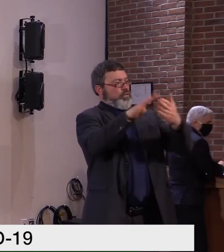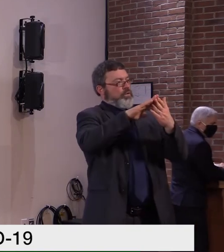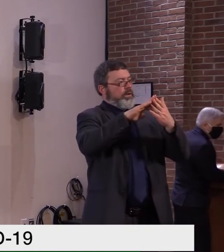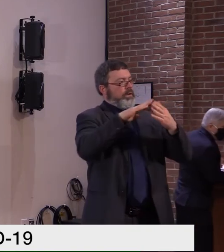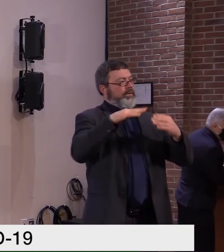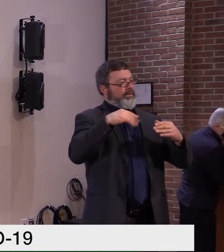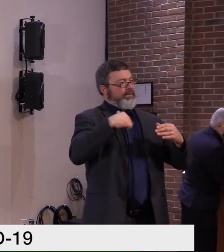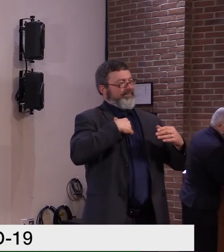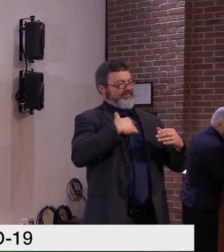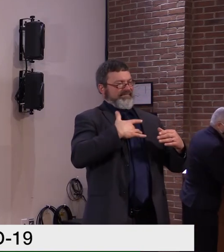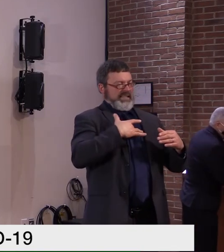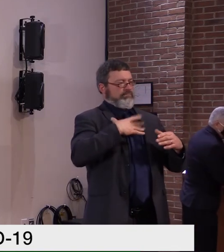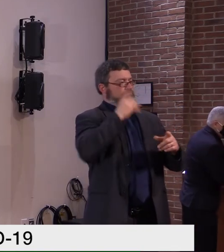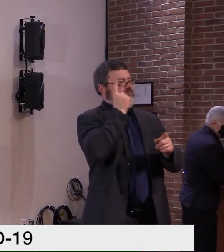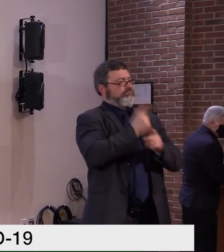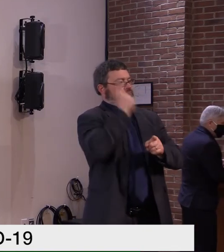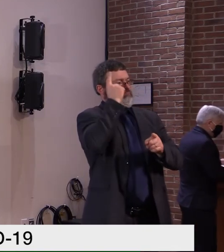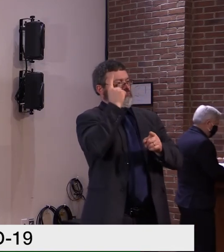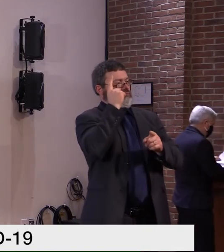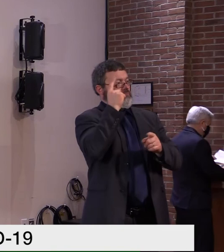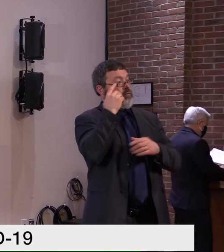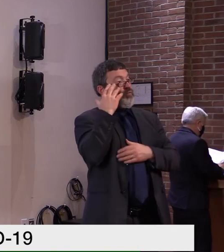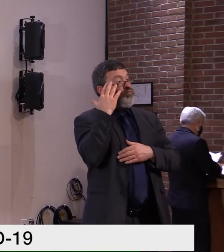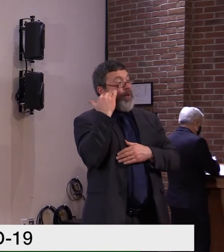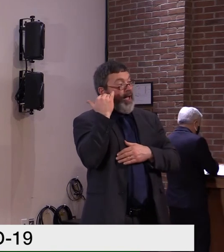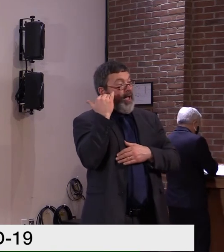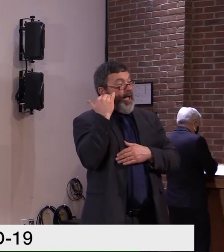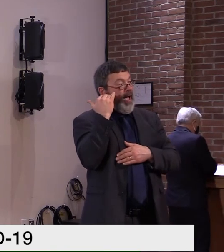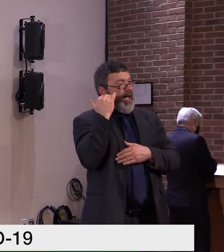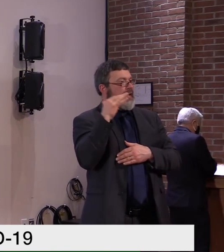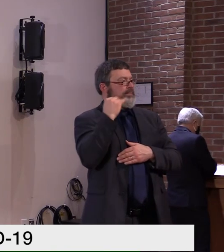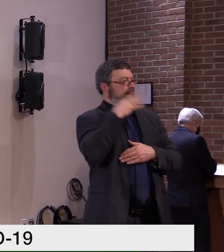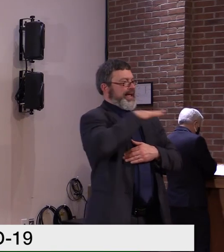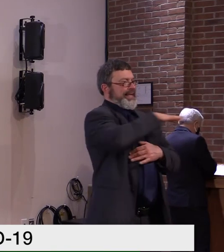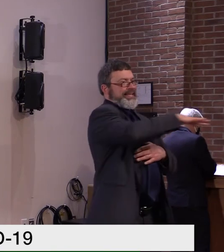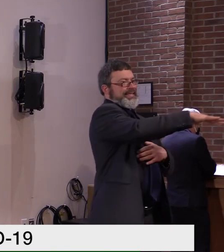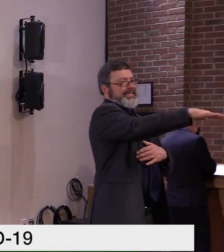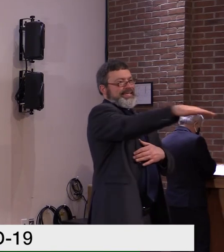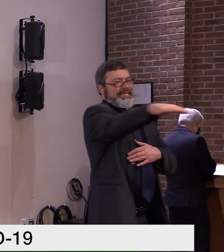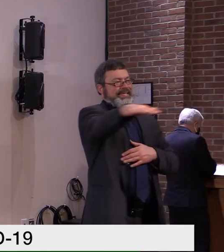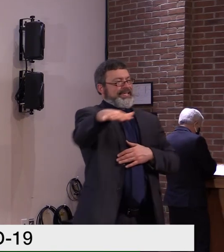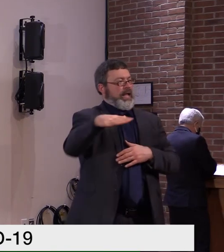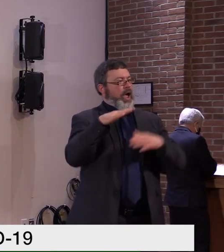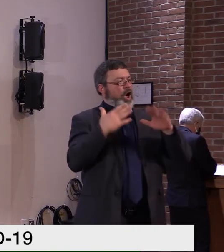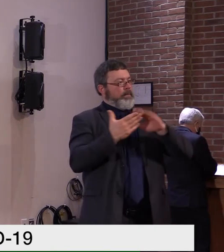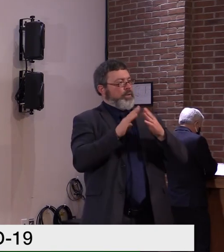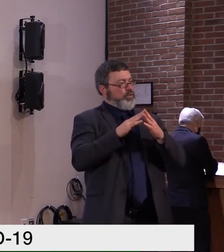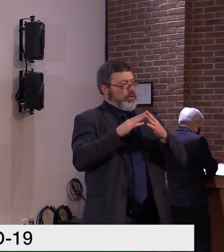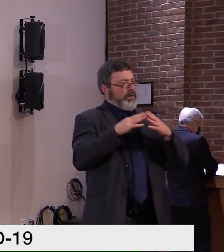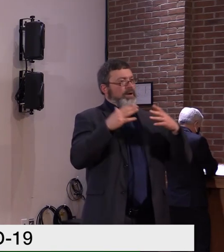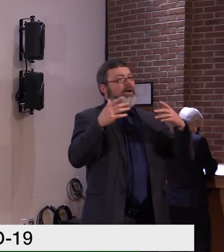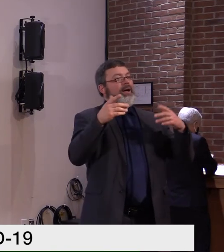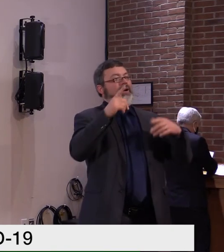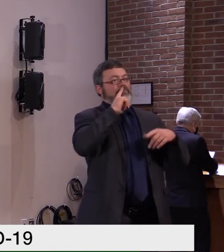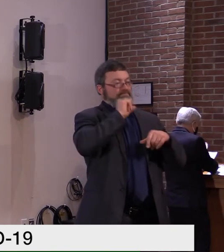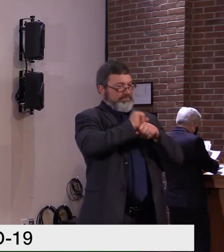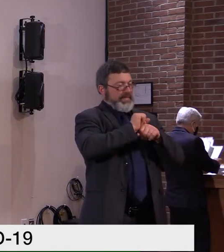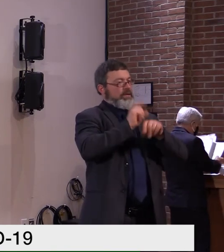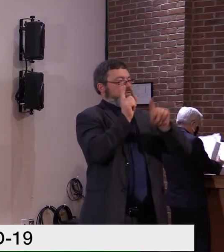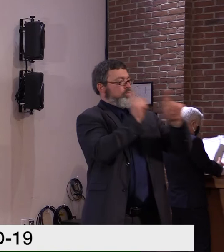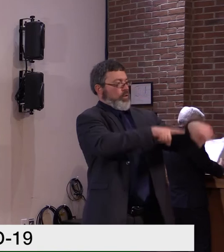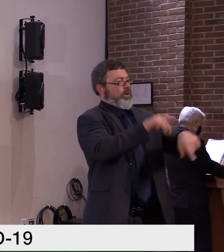had multiple people interacting with the church and with the